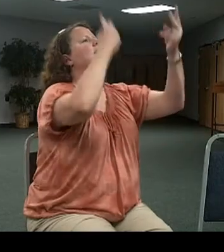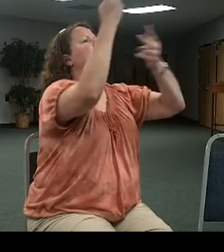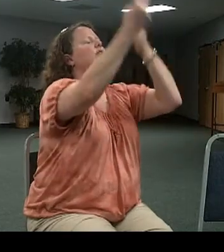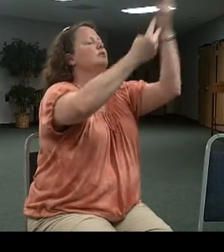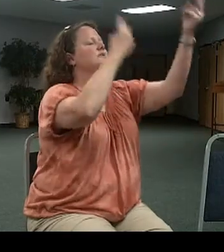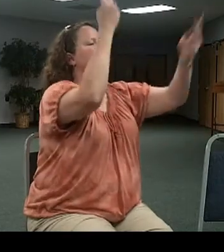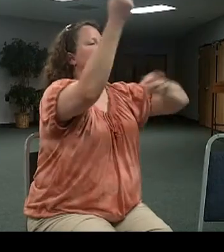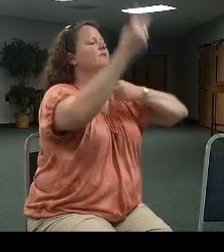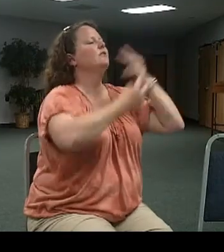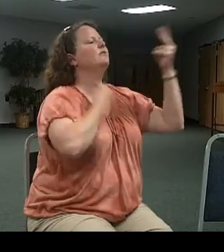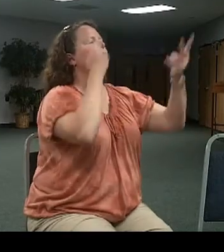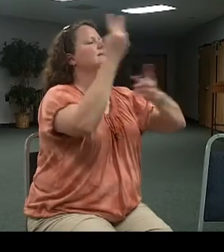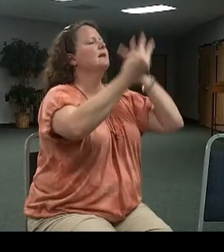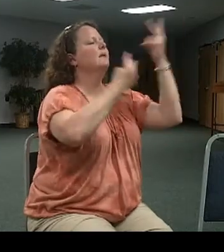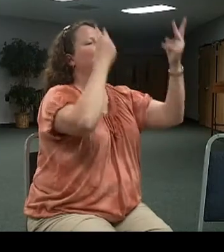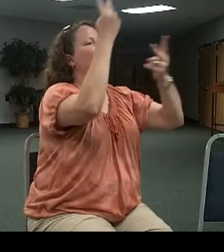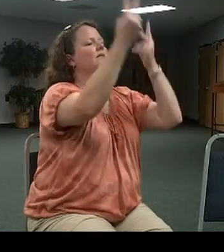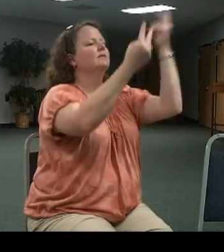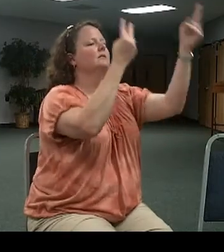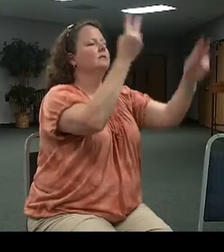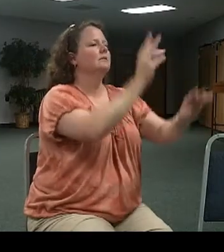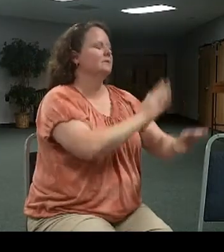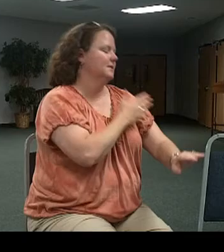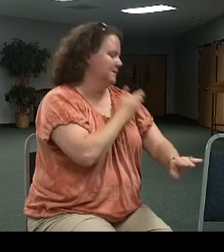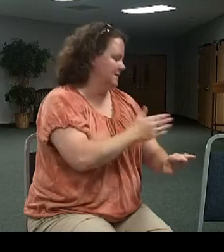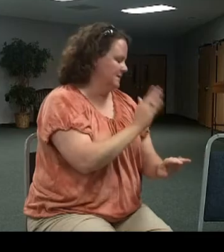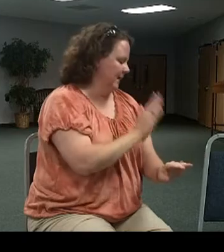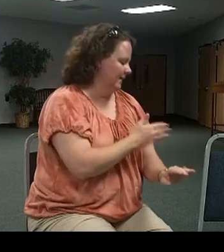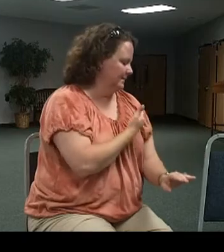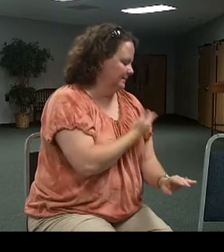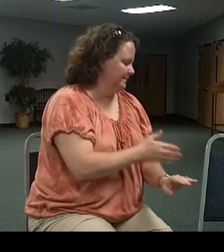You can use the V's for your voice coming out to sing.